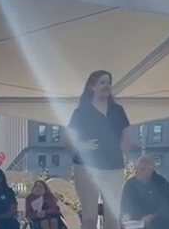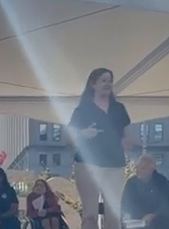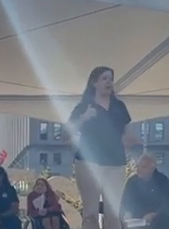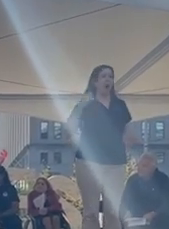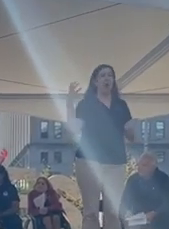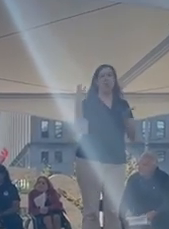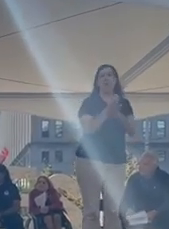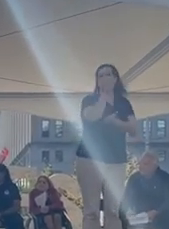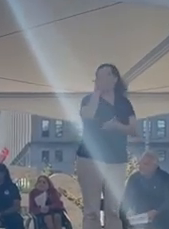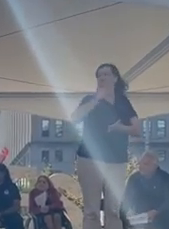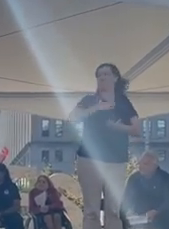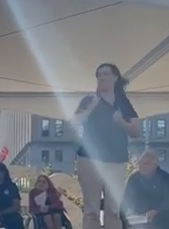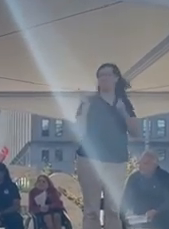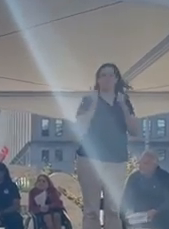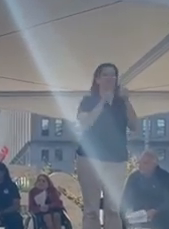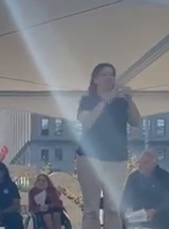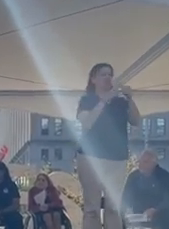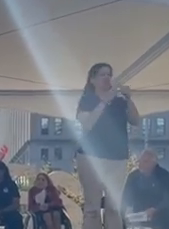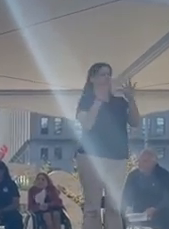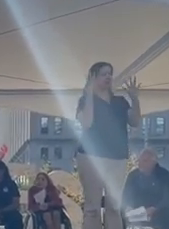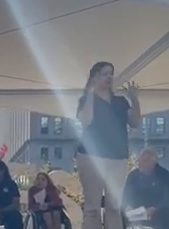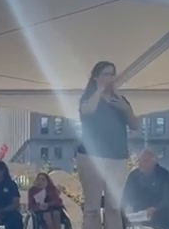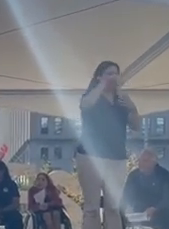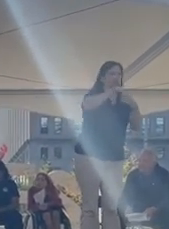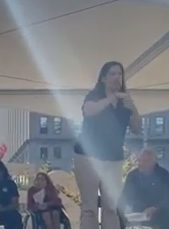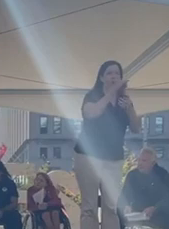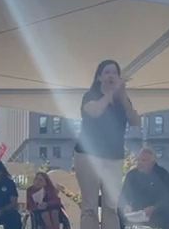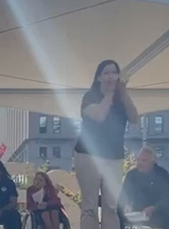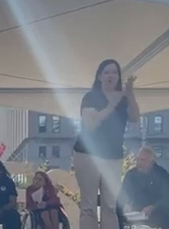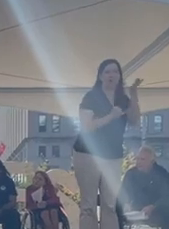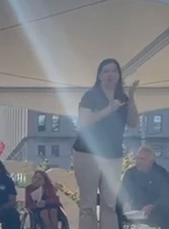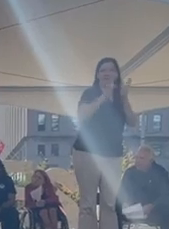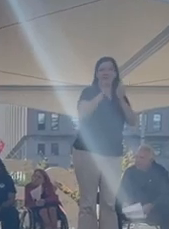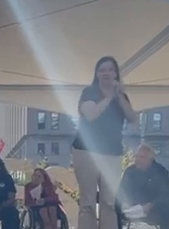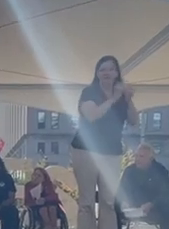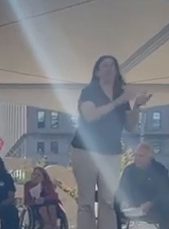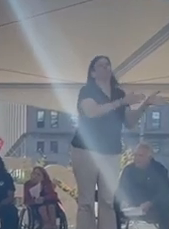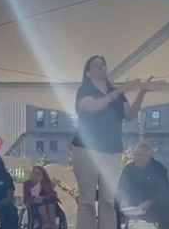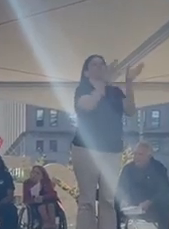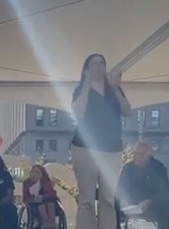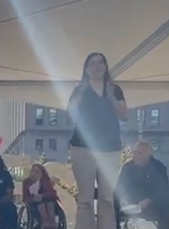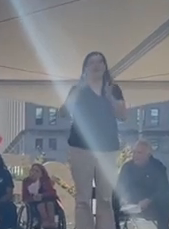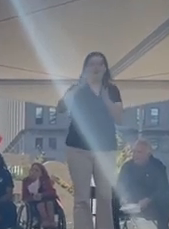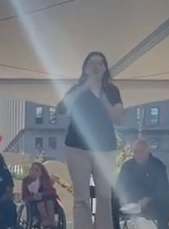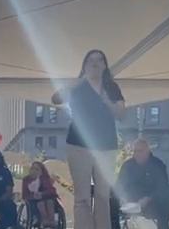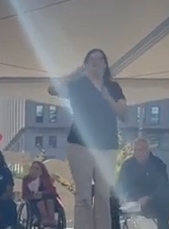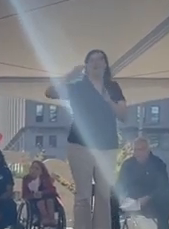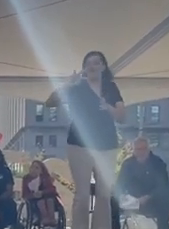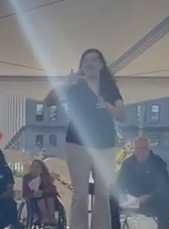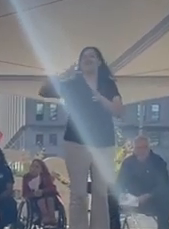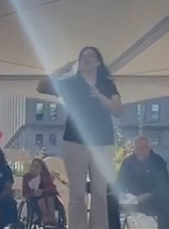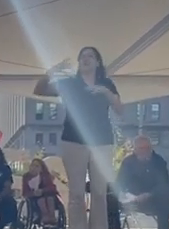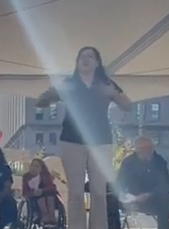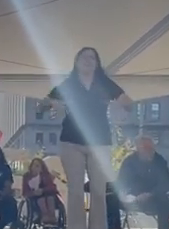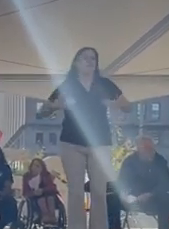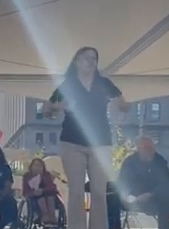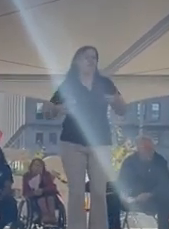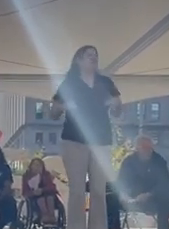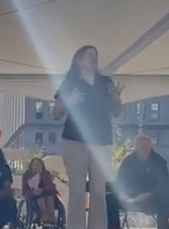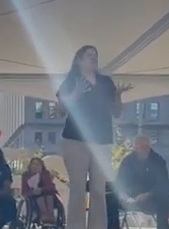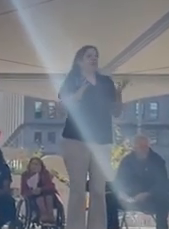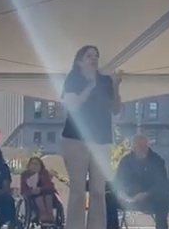won my first immersion artist contest. And then after that, another one and another one. With